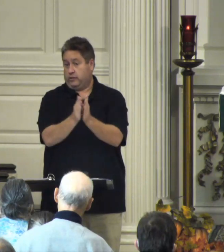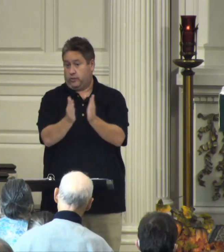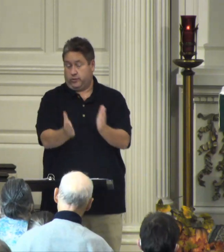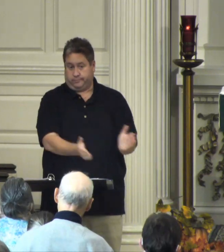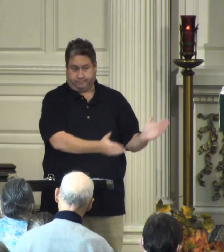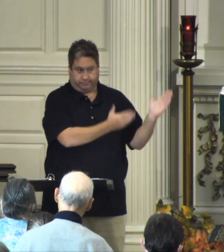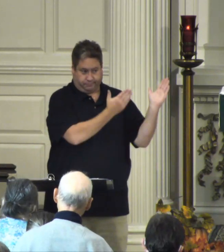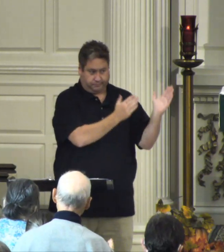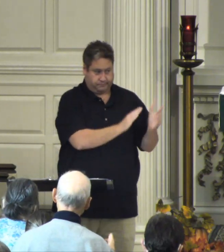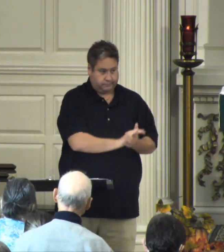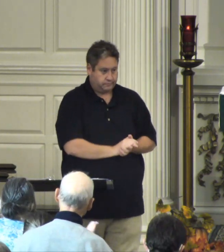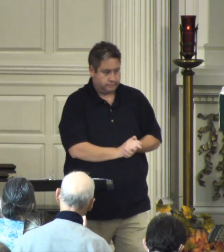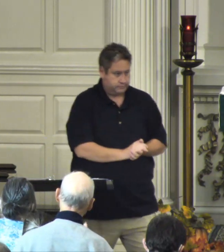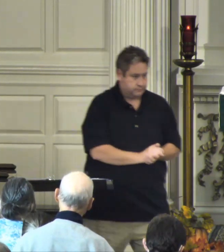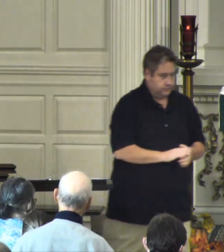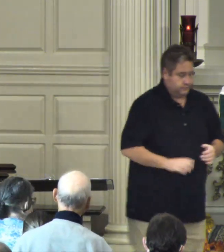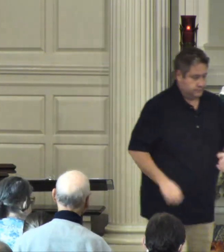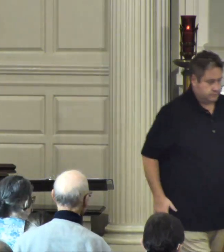Lord.